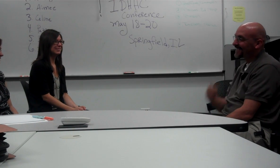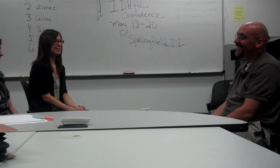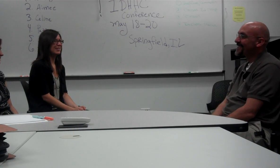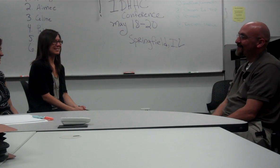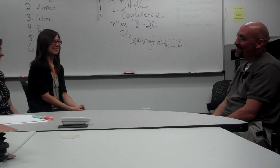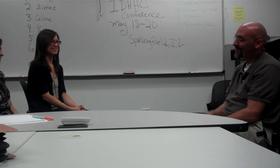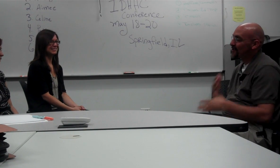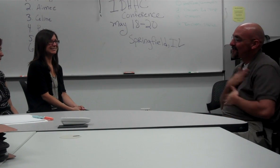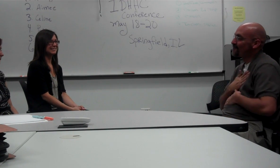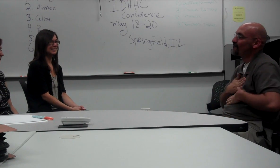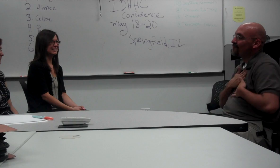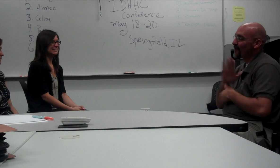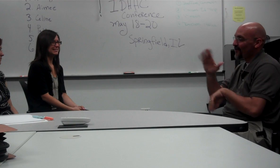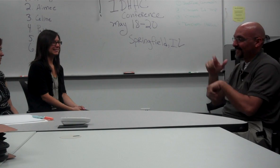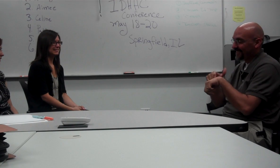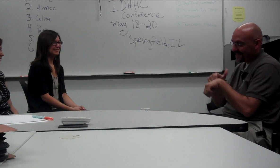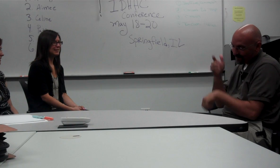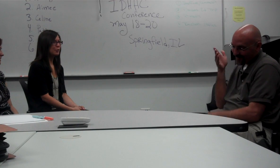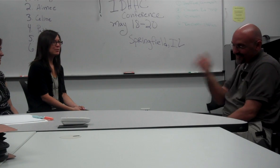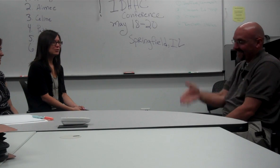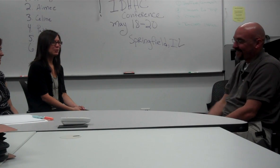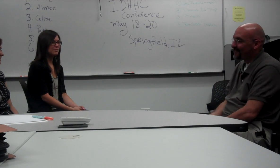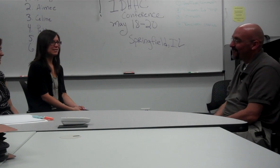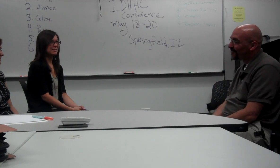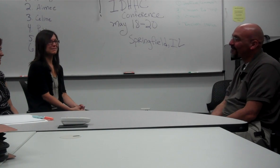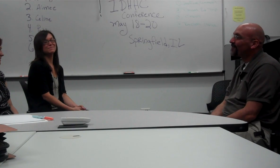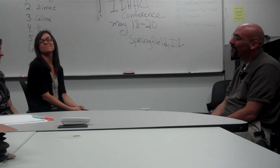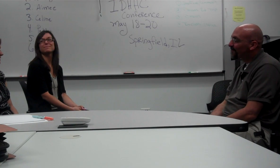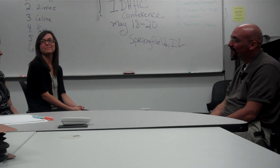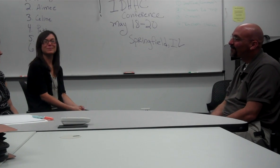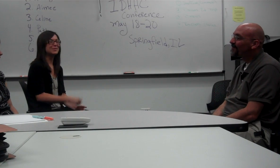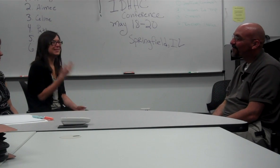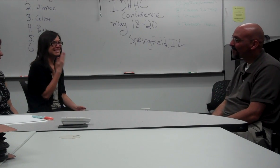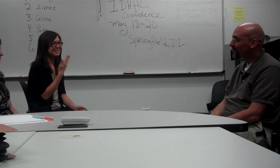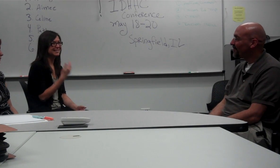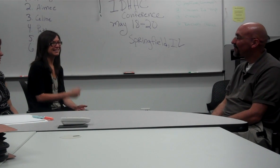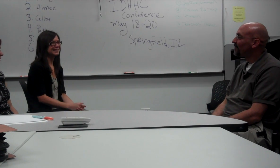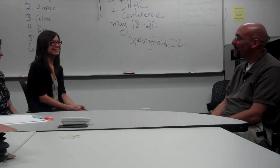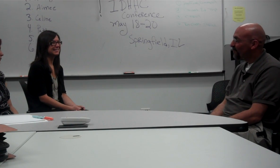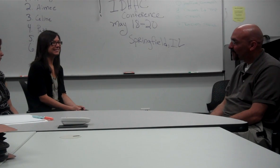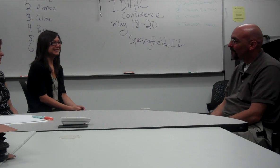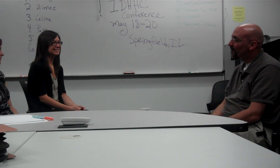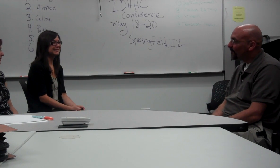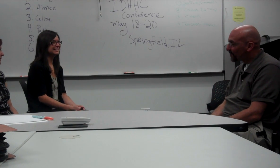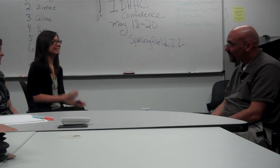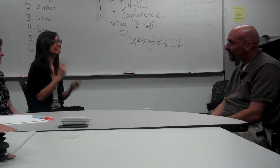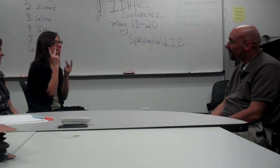Oh, that's cool. Well, I hope you enjoy your visit. Yes, I'm very much looking forward to it.